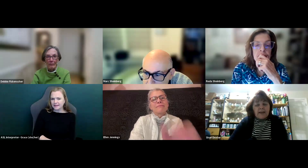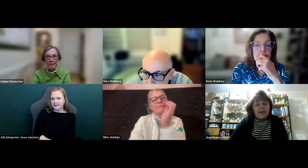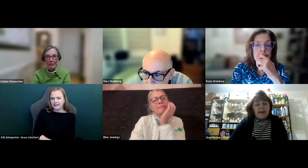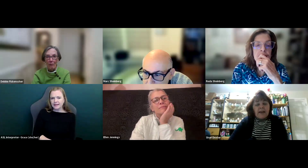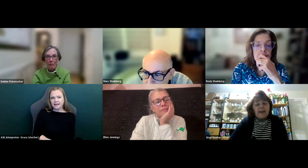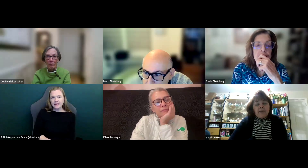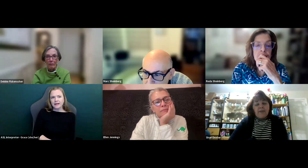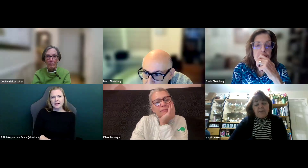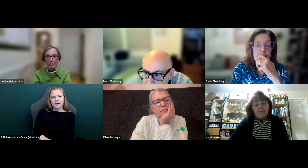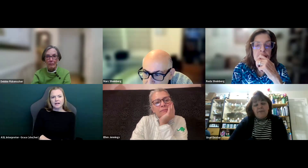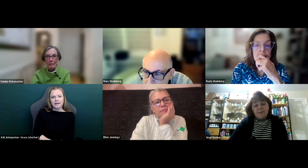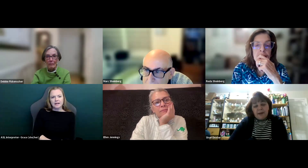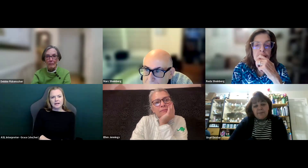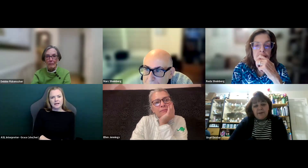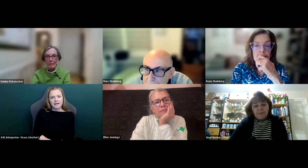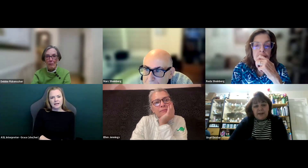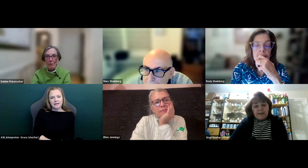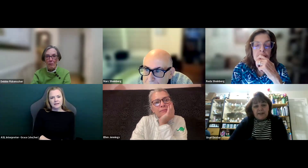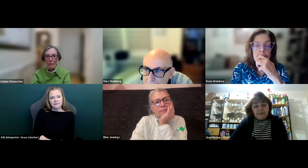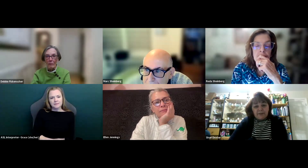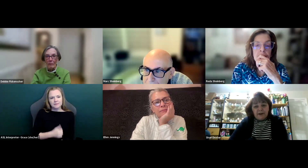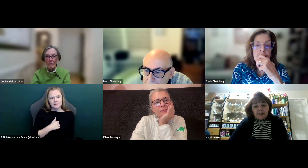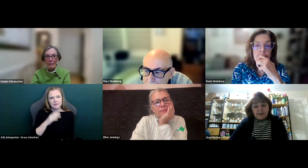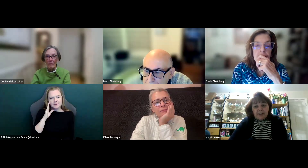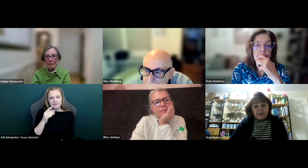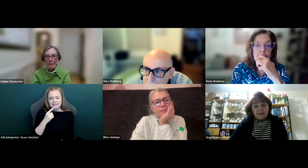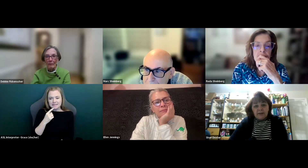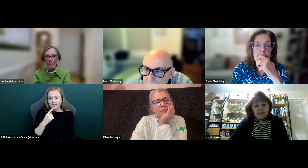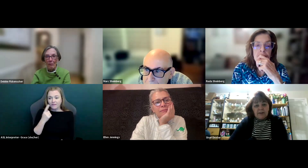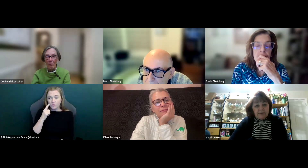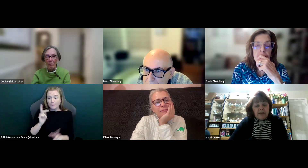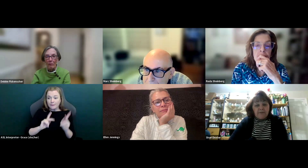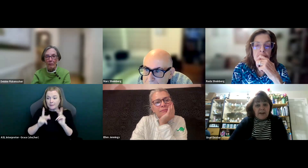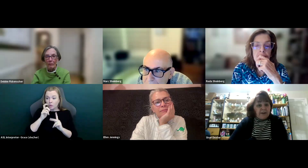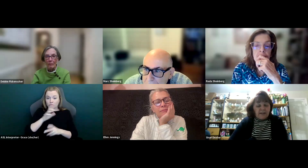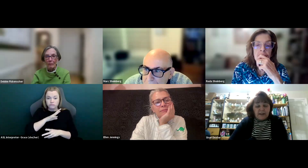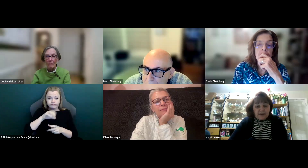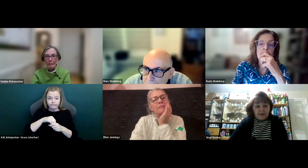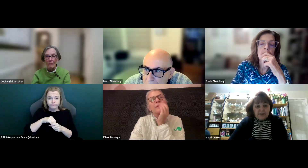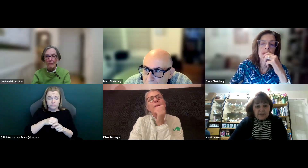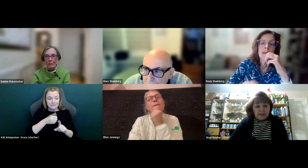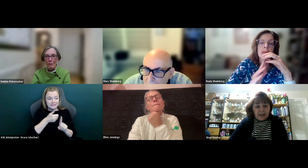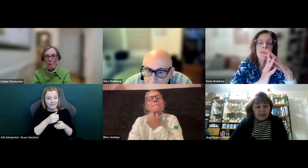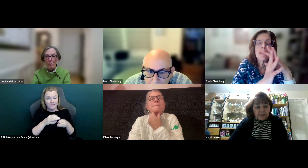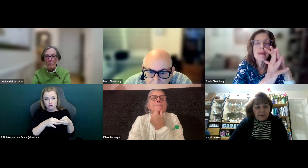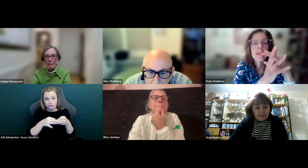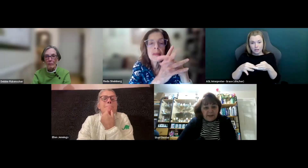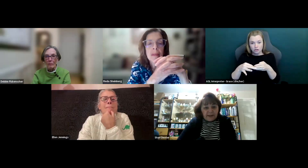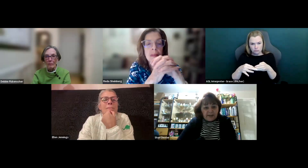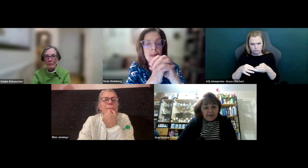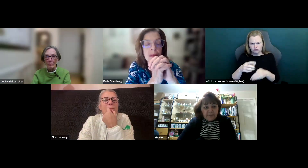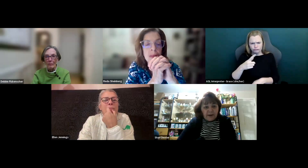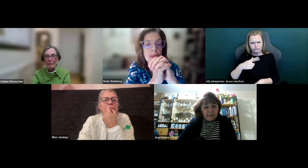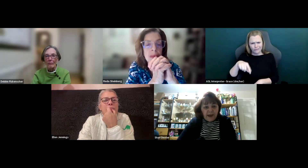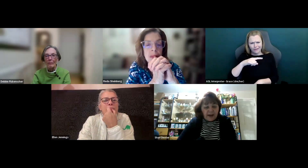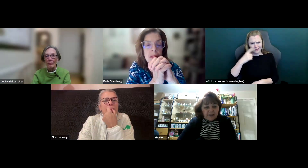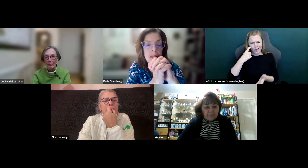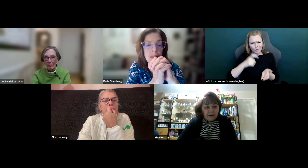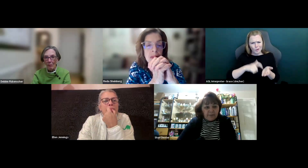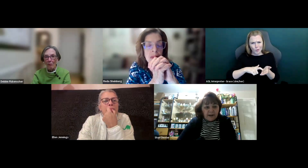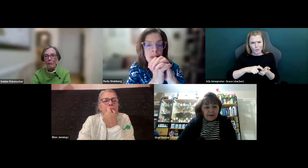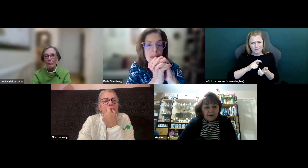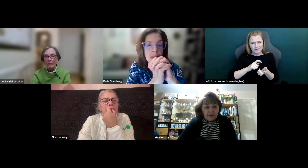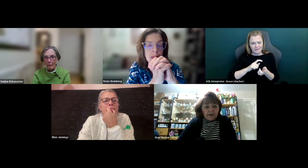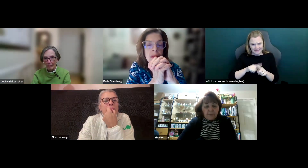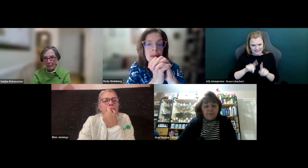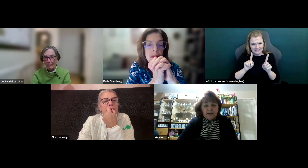I would say for the people who've been in self-direction, they've definitely noticed these changes from the DDA. They've been